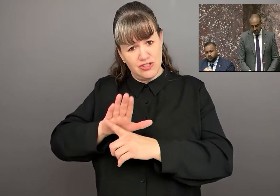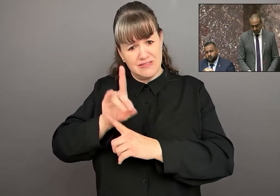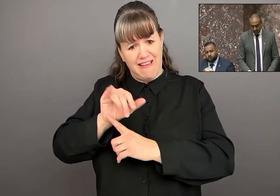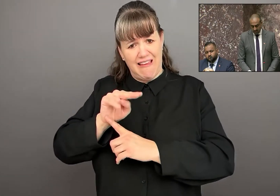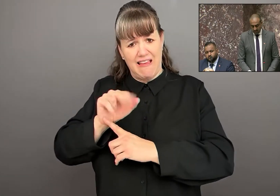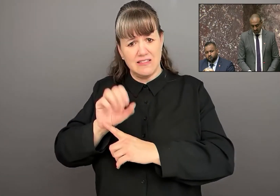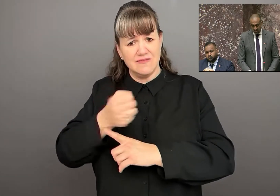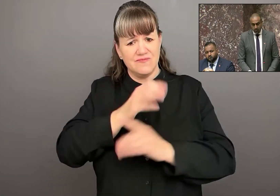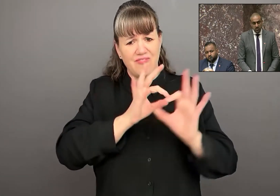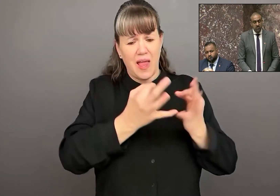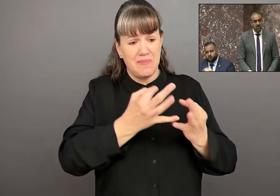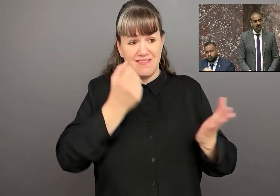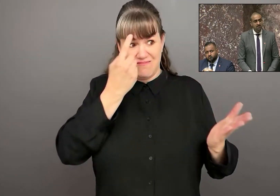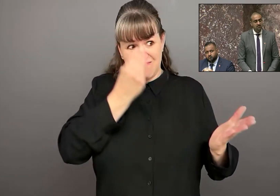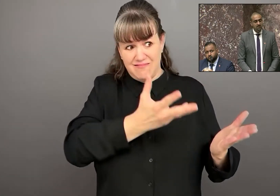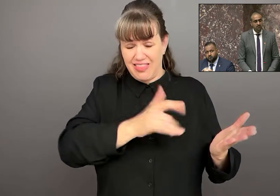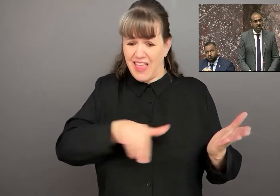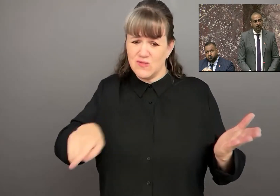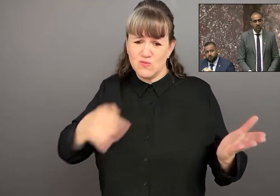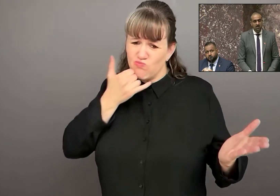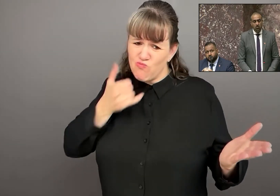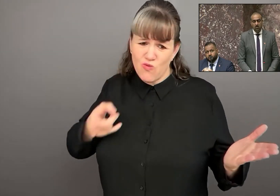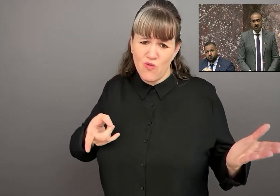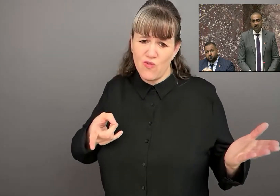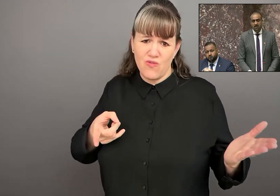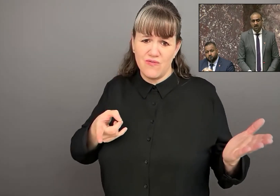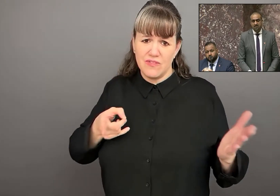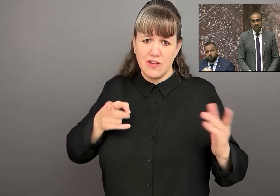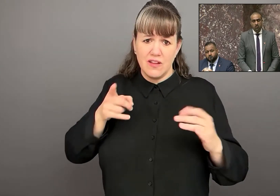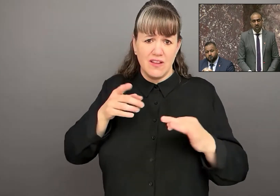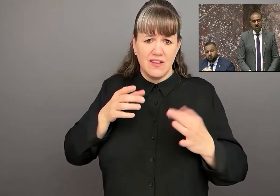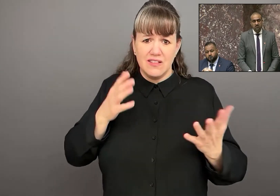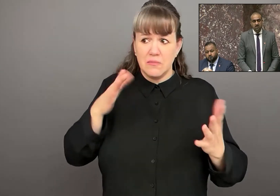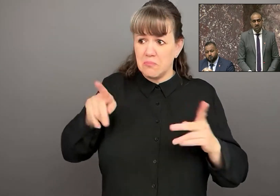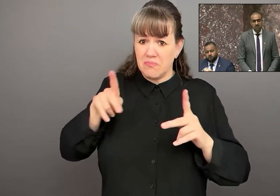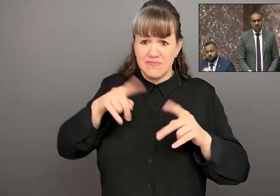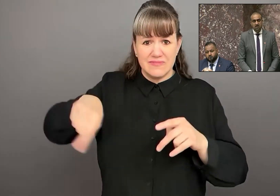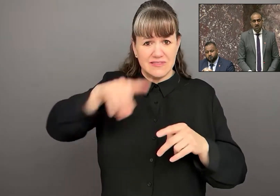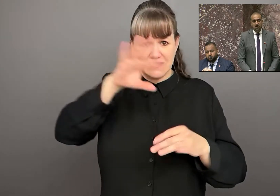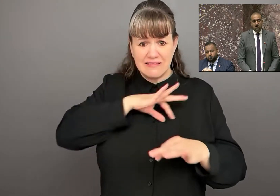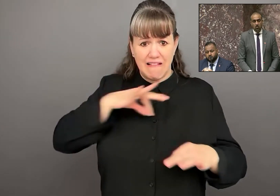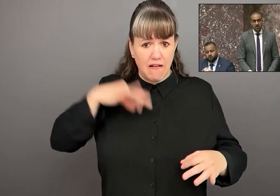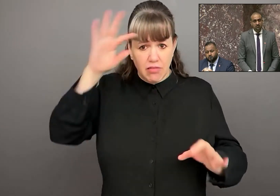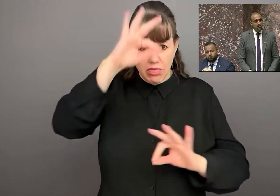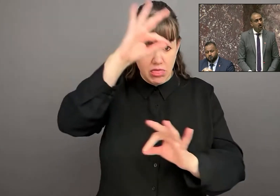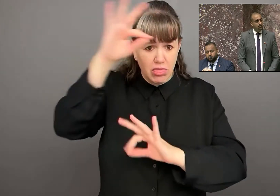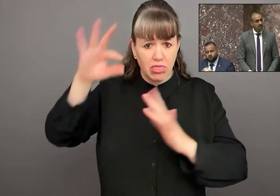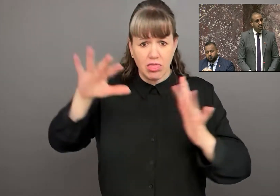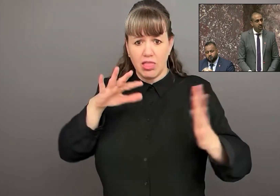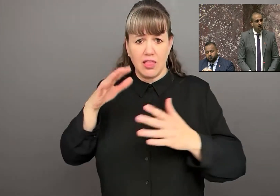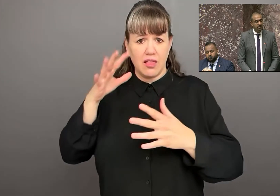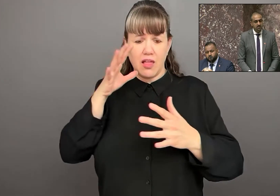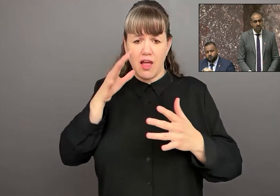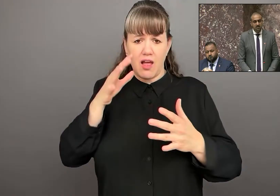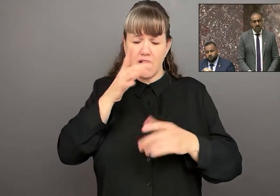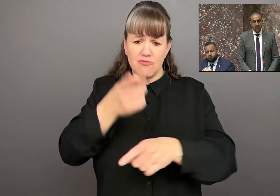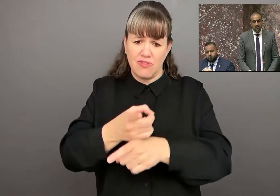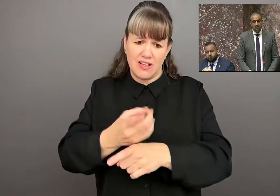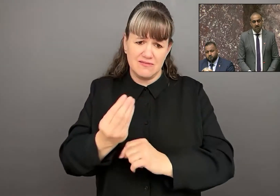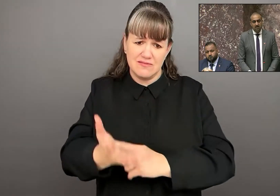frame. I appreciate that the people that work in supportive housing work in very complex